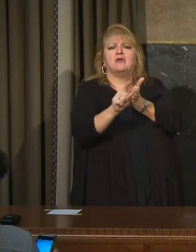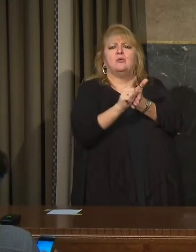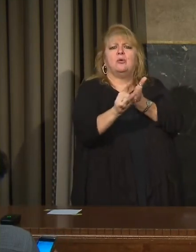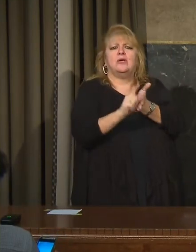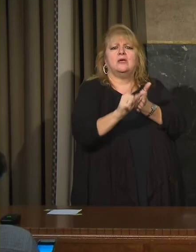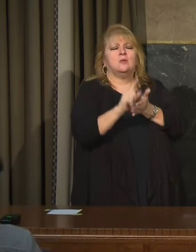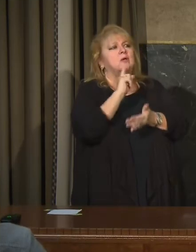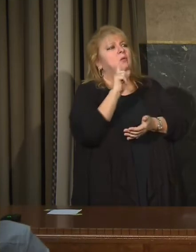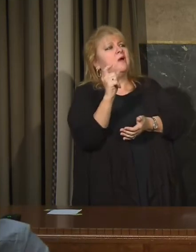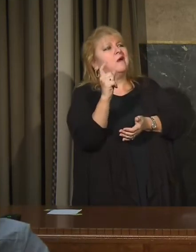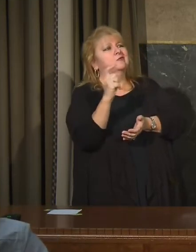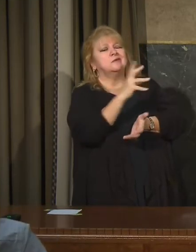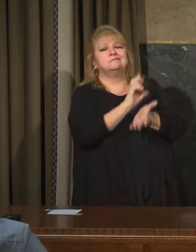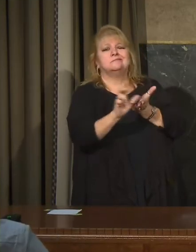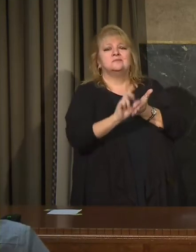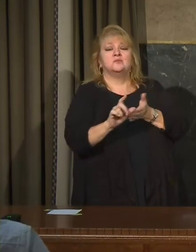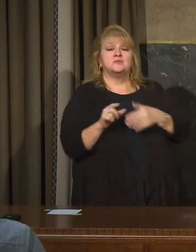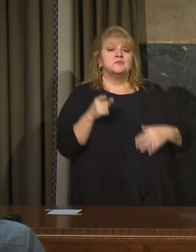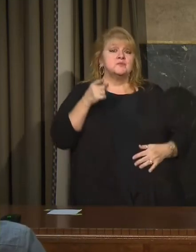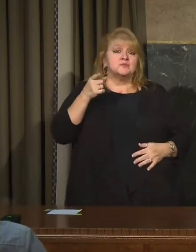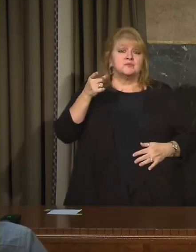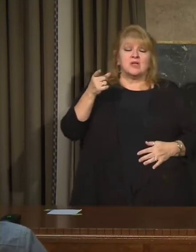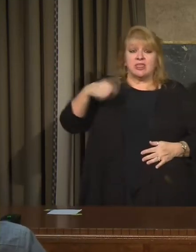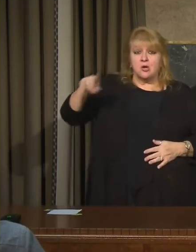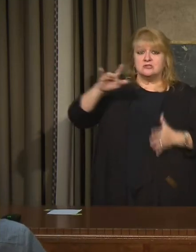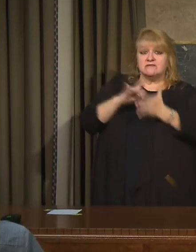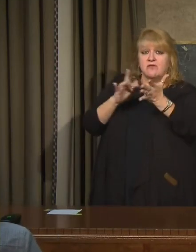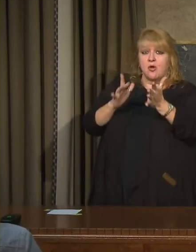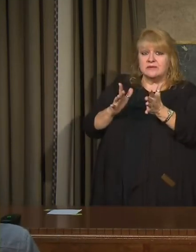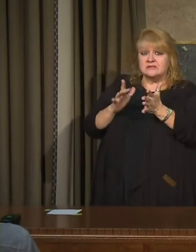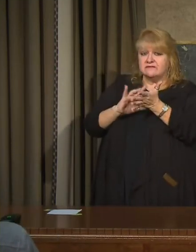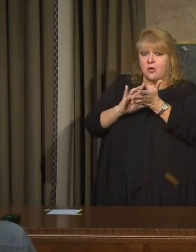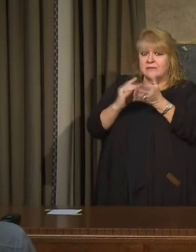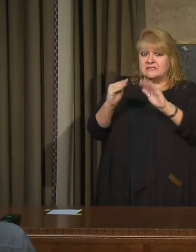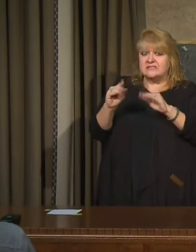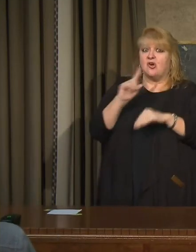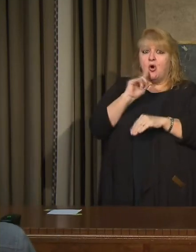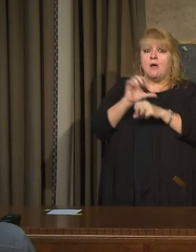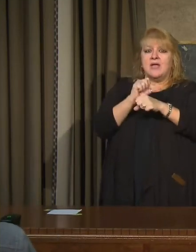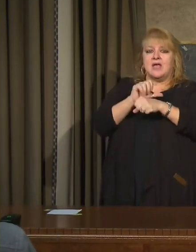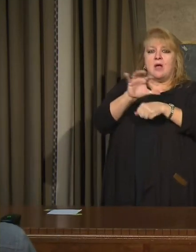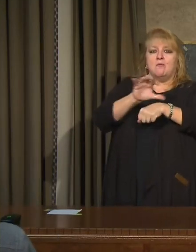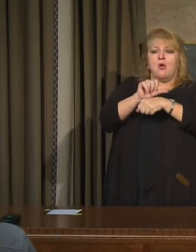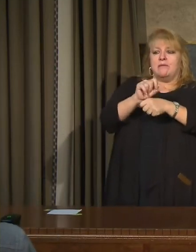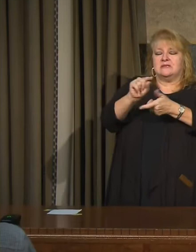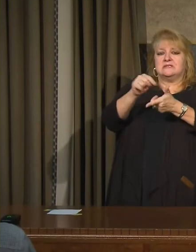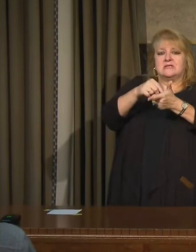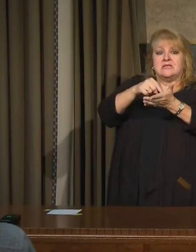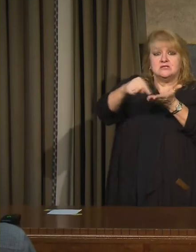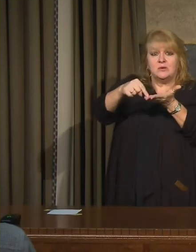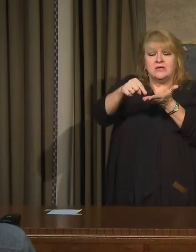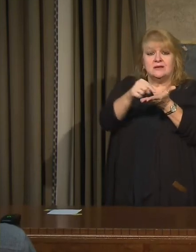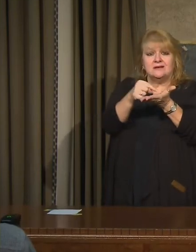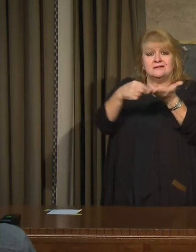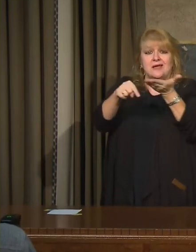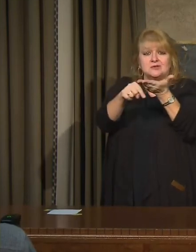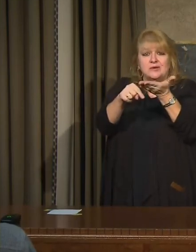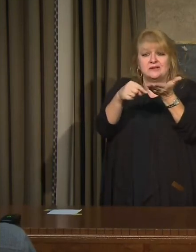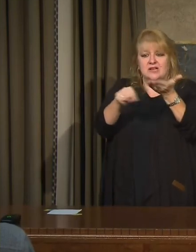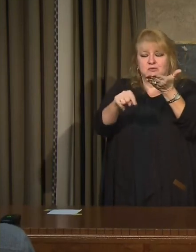supply. That's correct, the way that you said it. They're not necessarily guaranteed to get subsequent allocations. Because remember, there